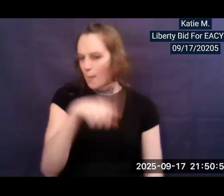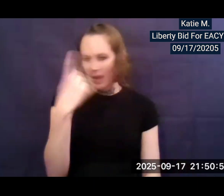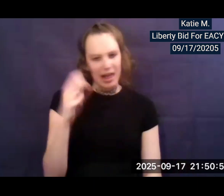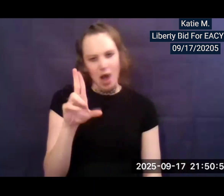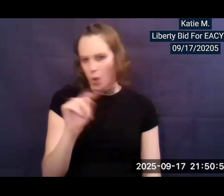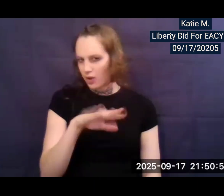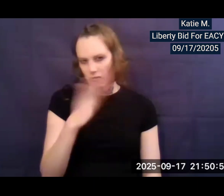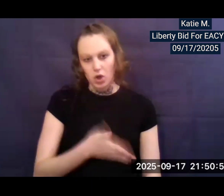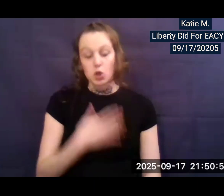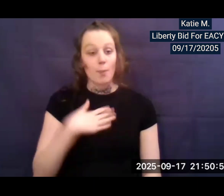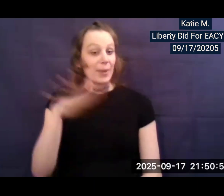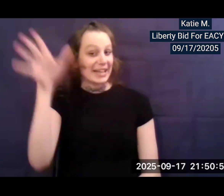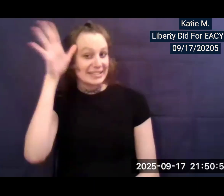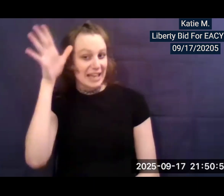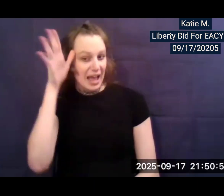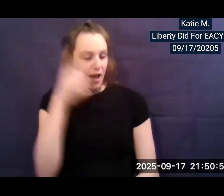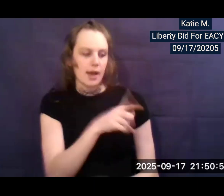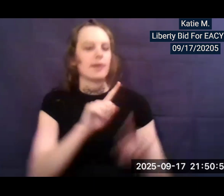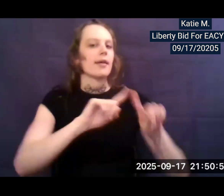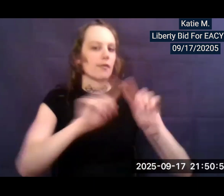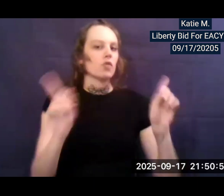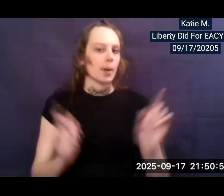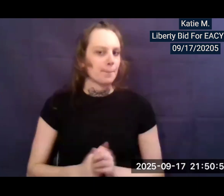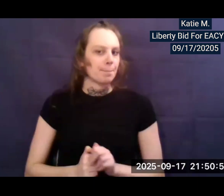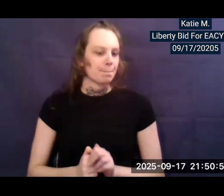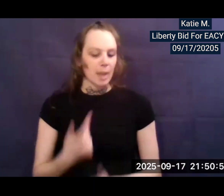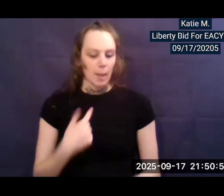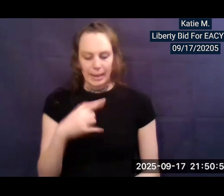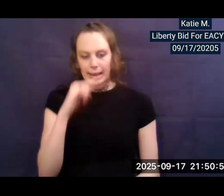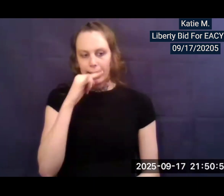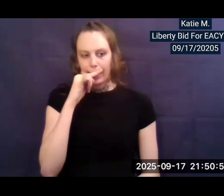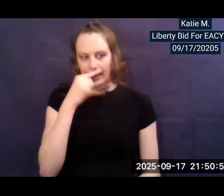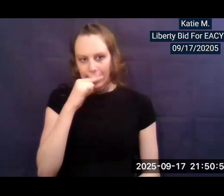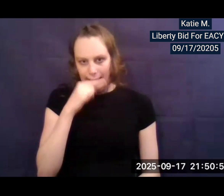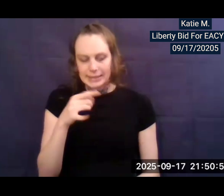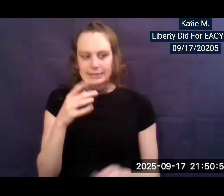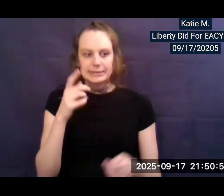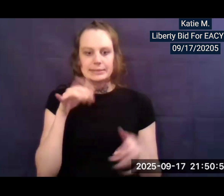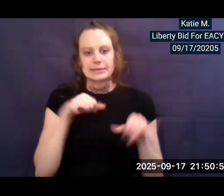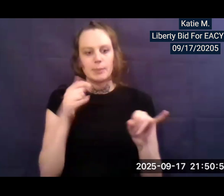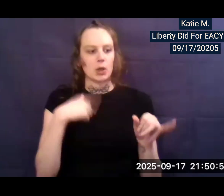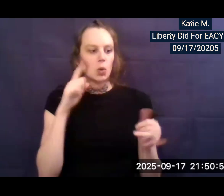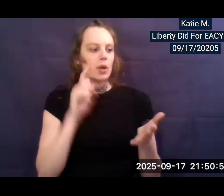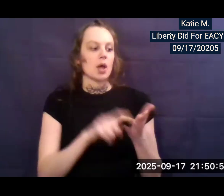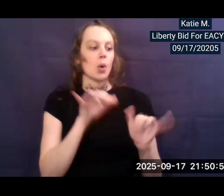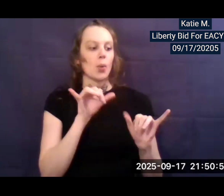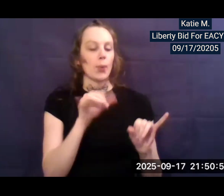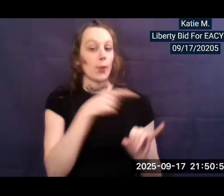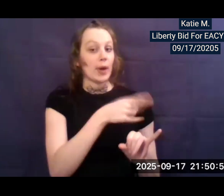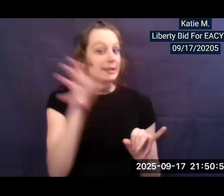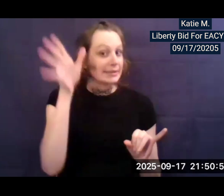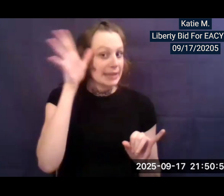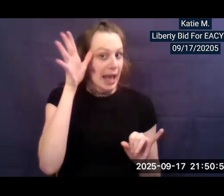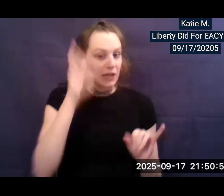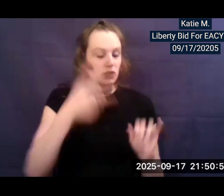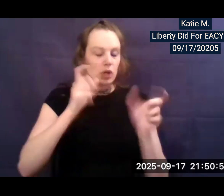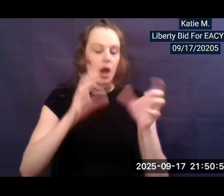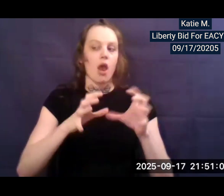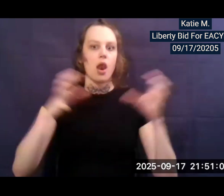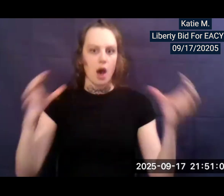the difference even as a kid when someone was a heavy drinker basically I would say. And I could tell that. So I always